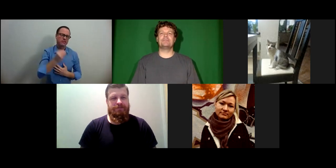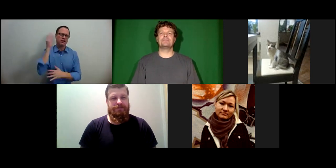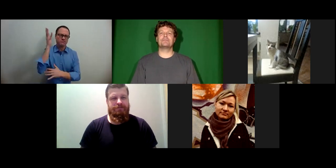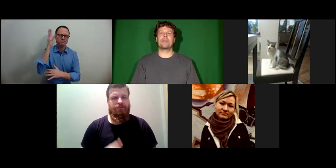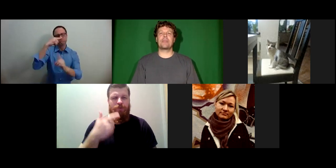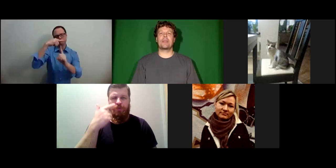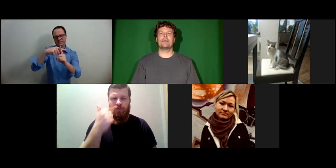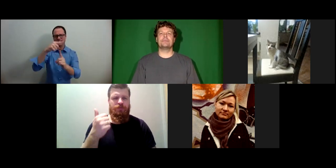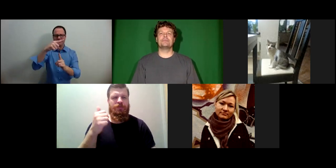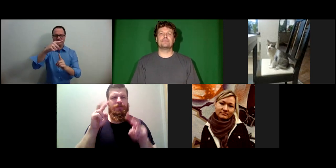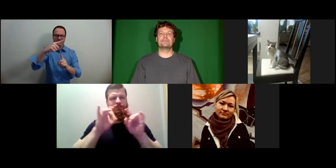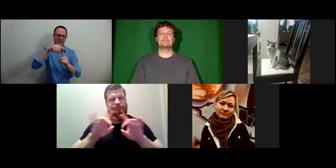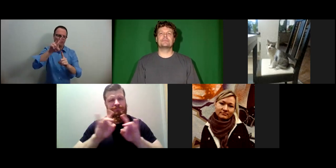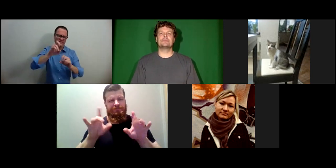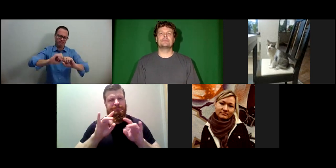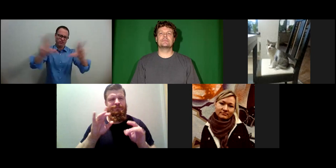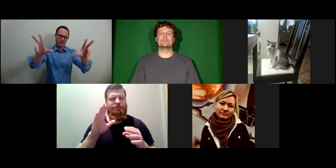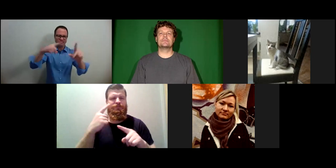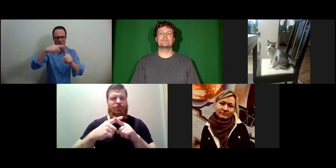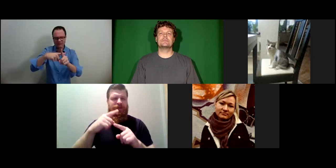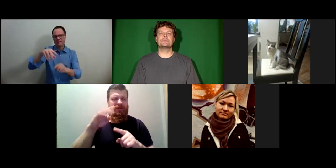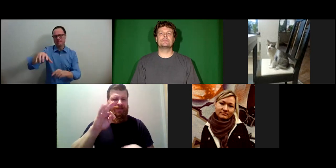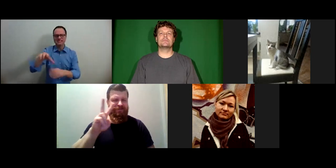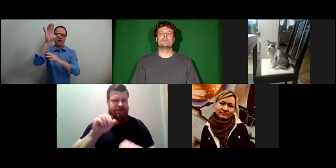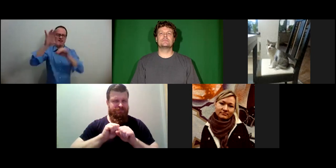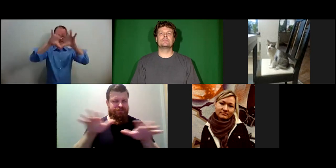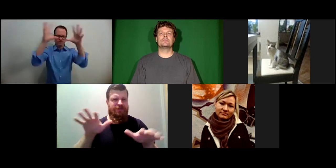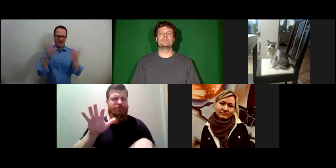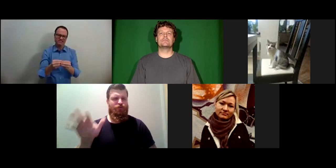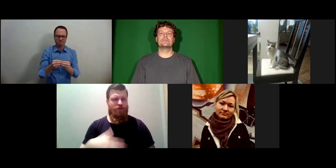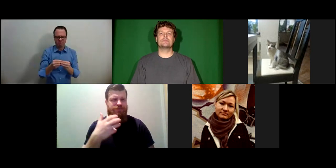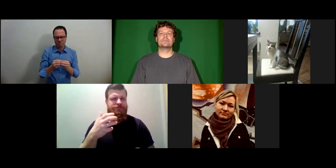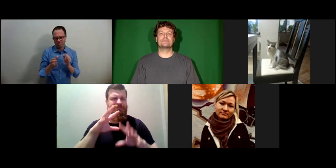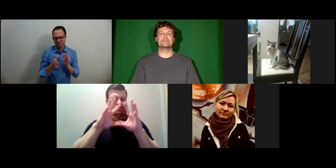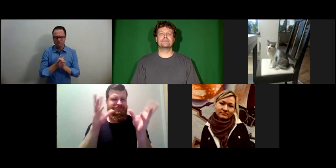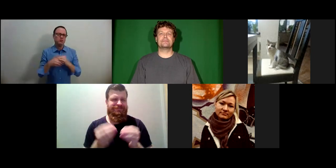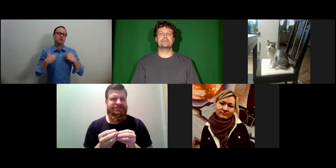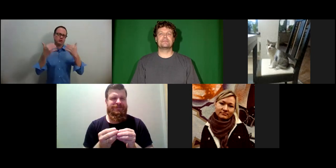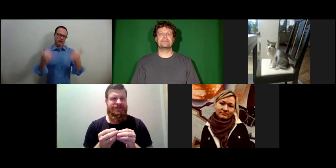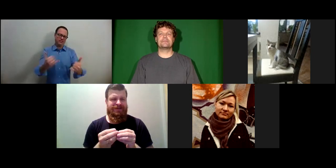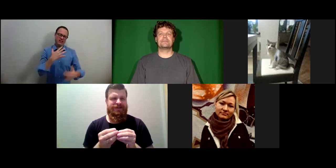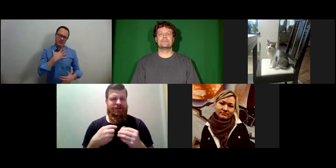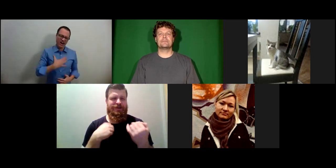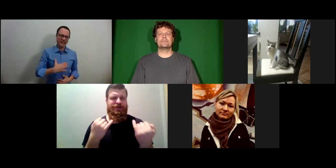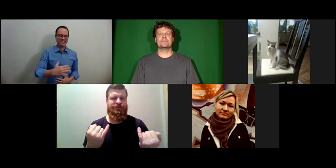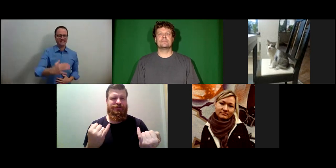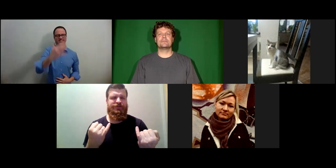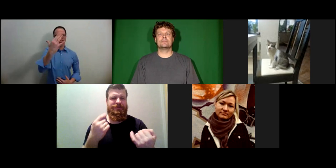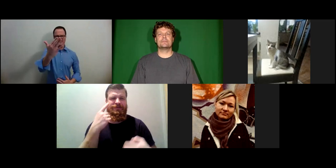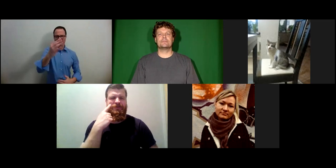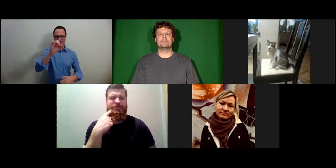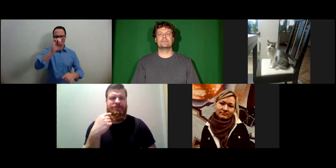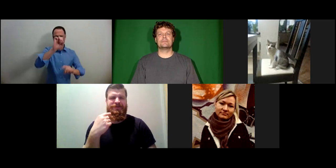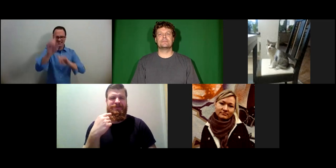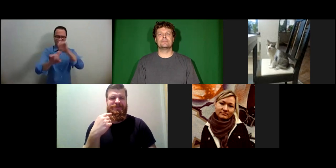And you're not just a deaf Slovenian, you're a member of the global deaf community. So thank you so much for your story. You're